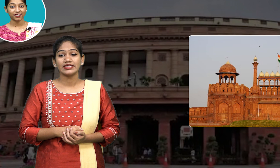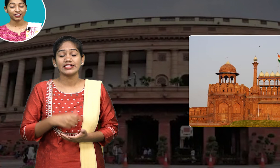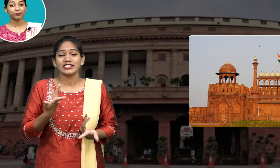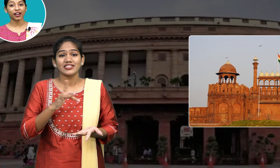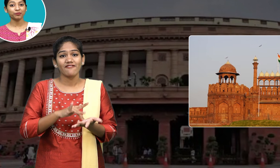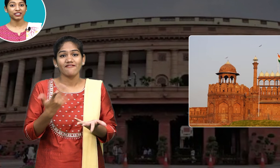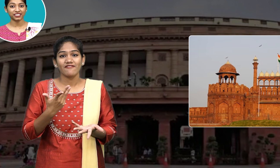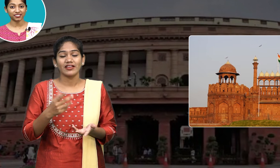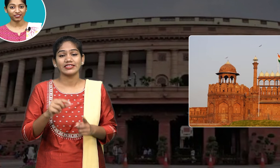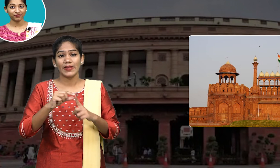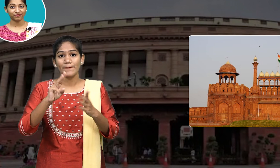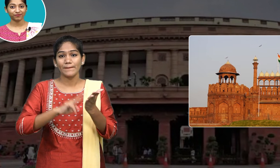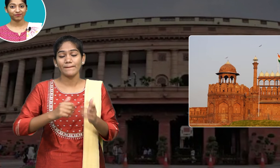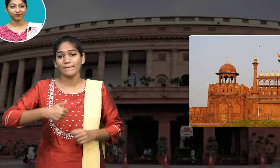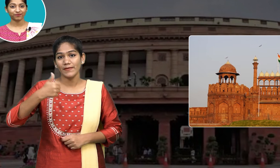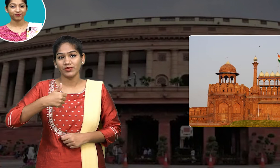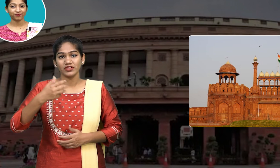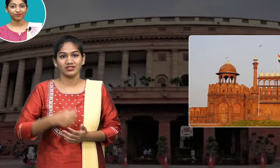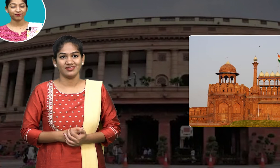where the Prime Minister